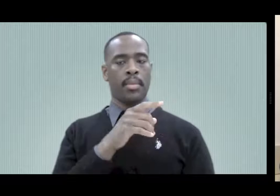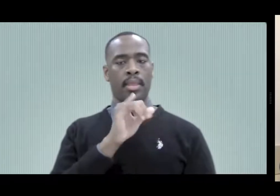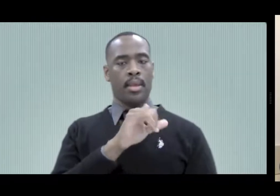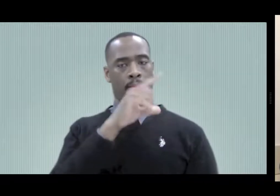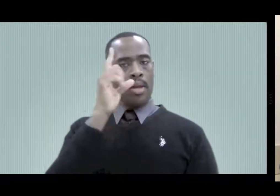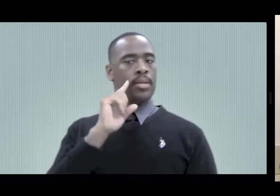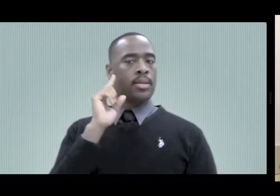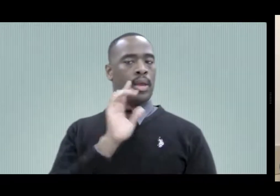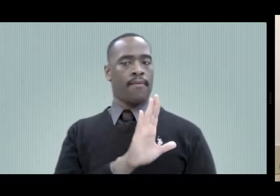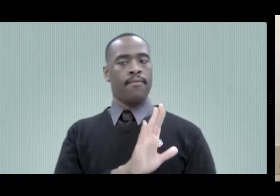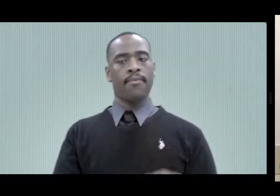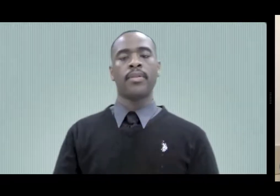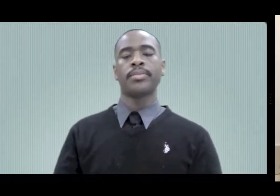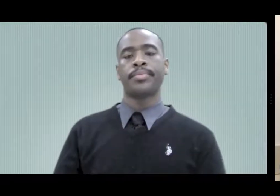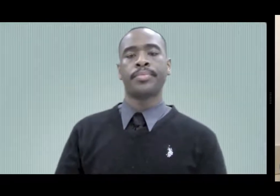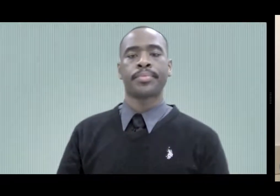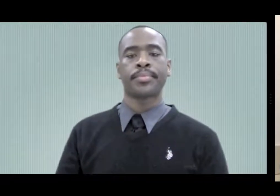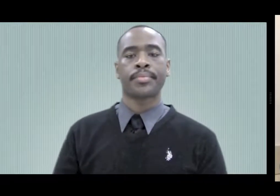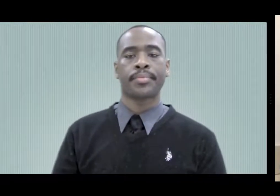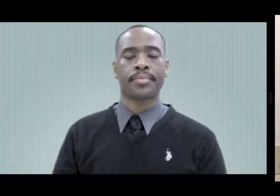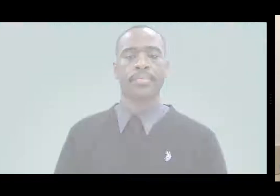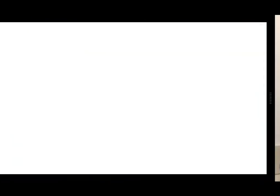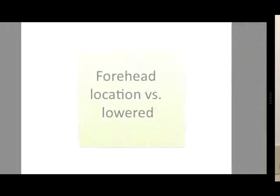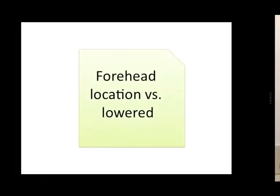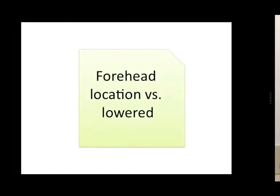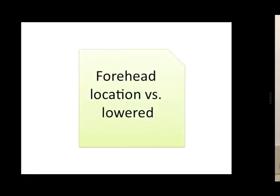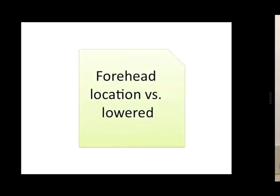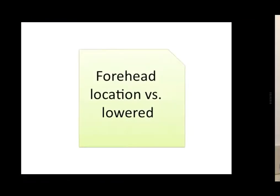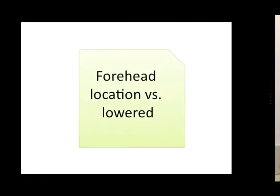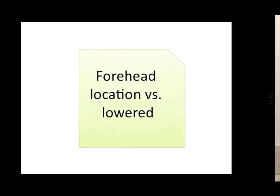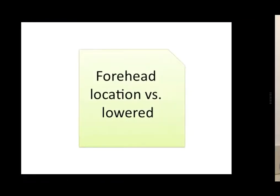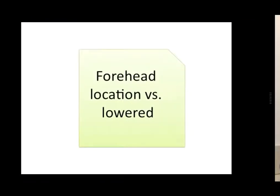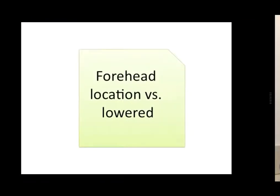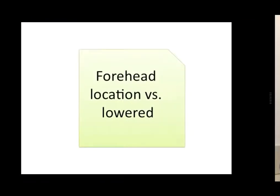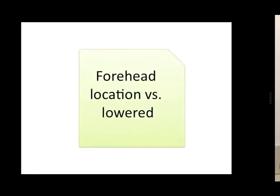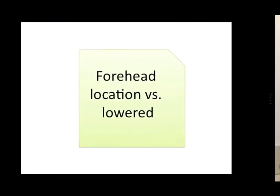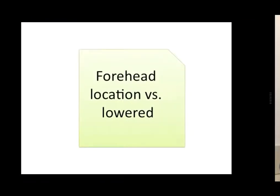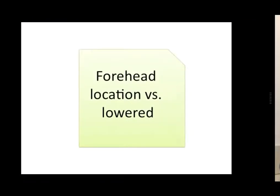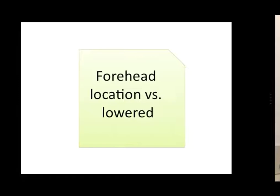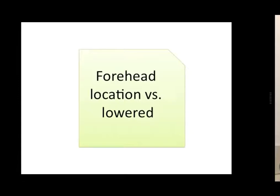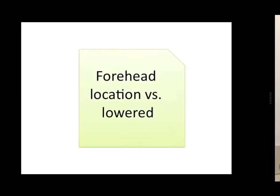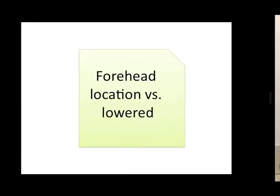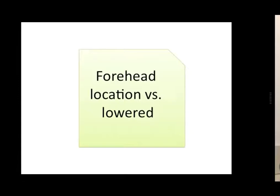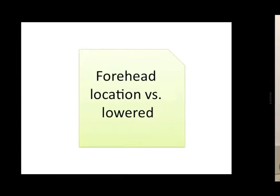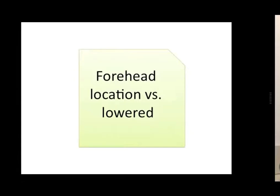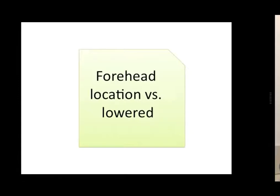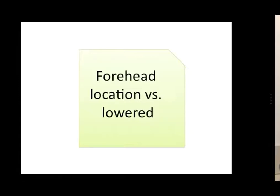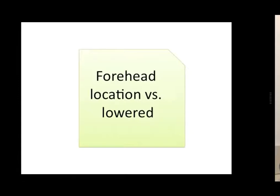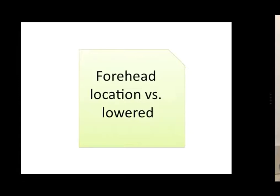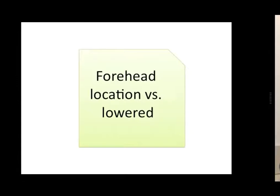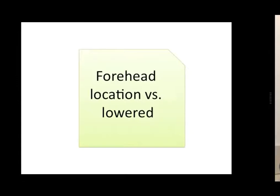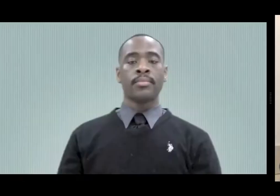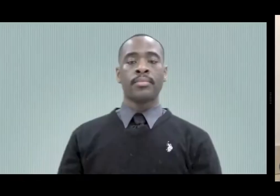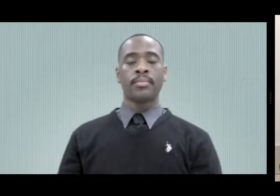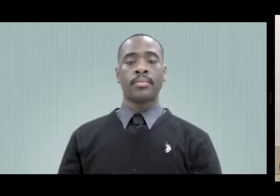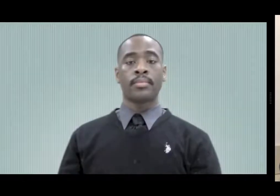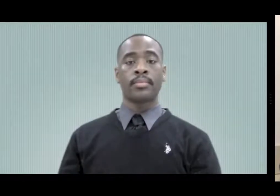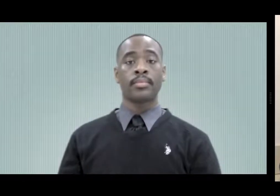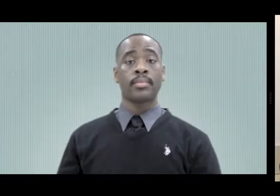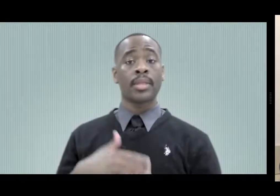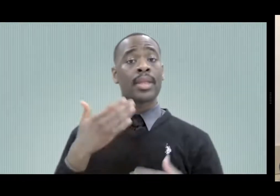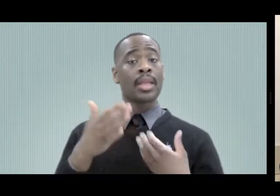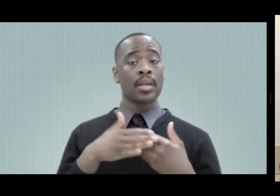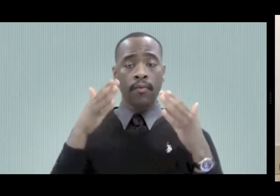black ASL users tended to use two hands rather than one